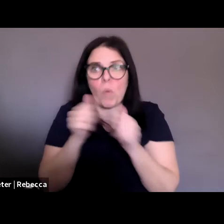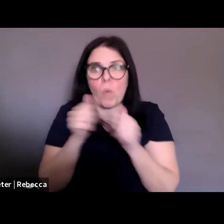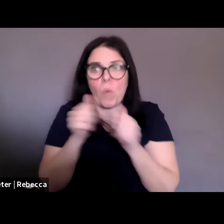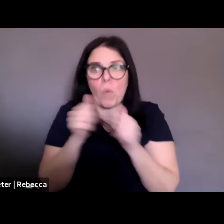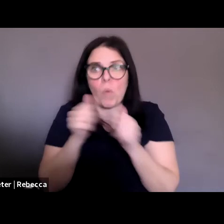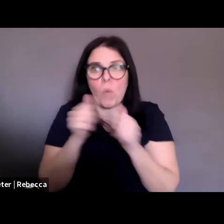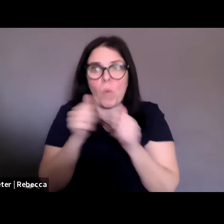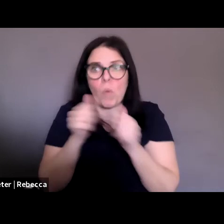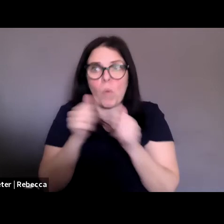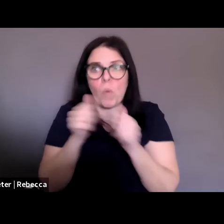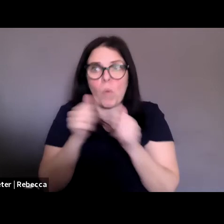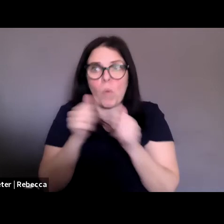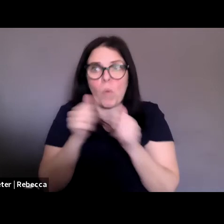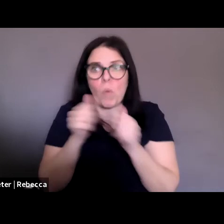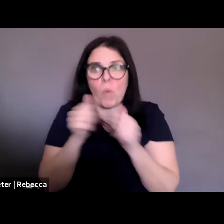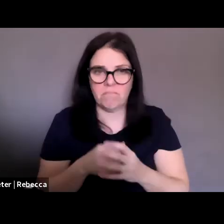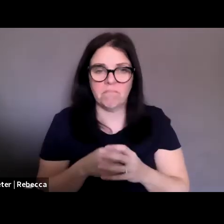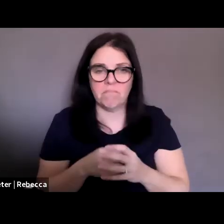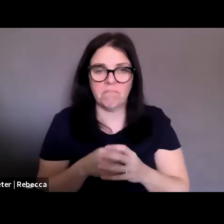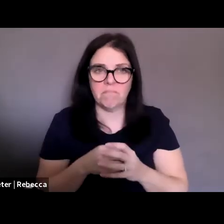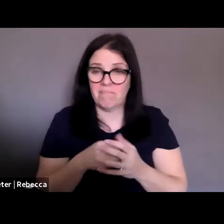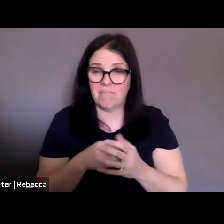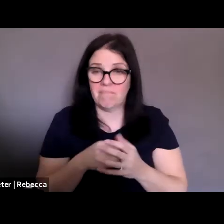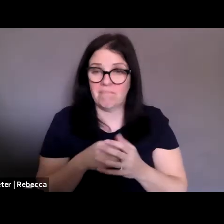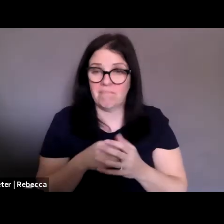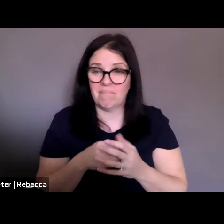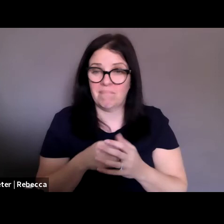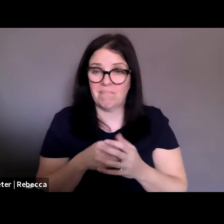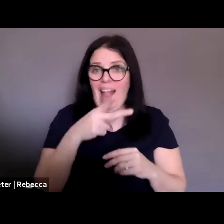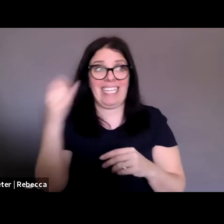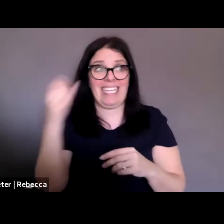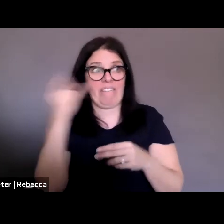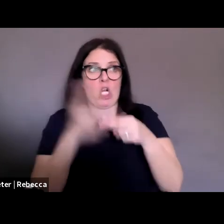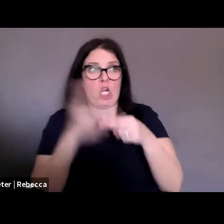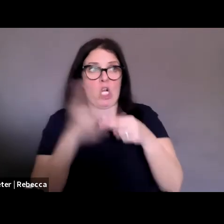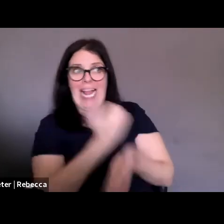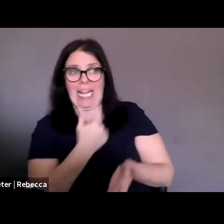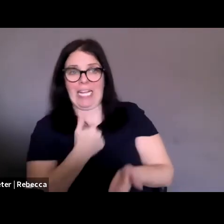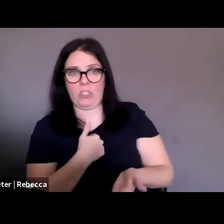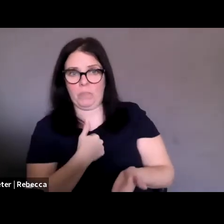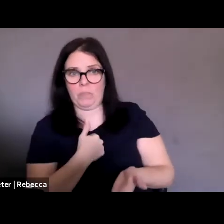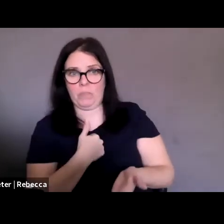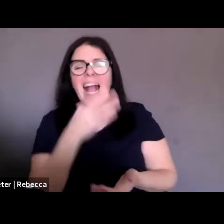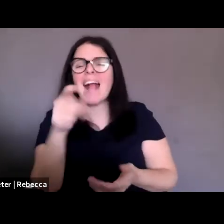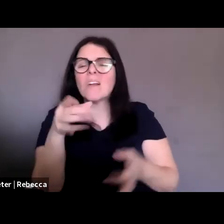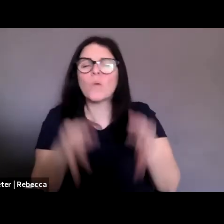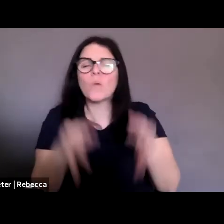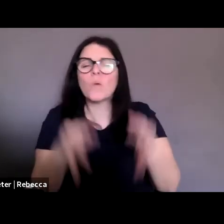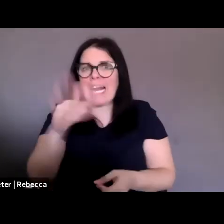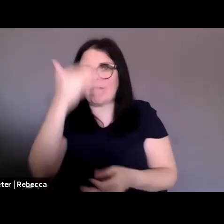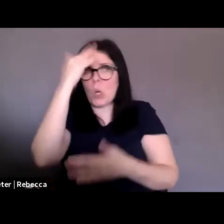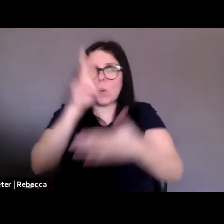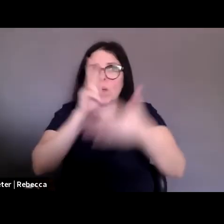the time. One out of two cases, if he cross-claims alienation. And of course, you don't know before you go to court whether you're going to get that cross claim.